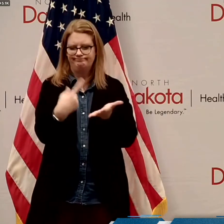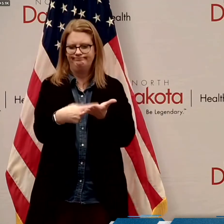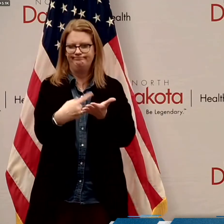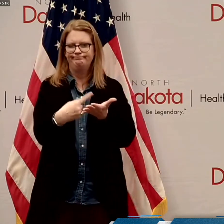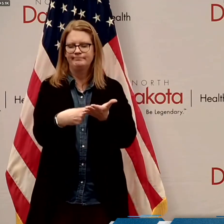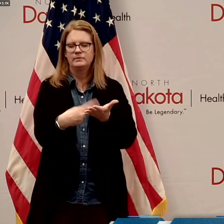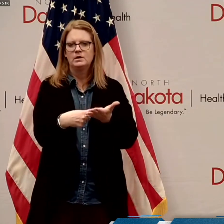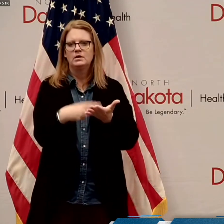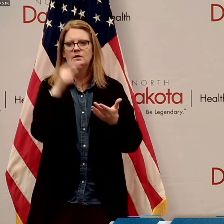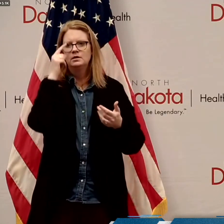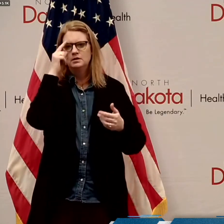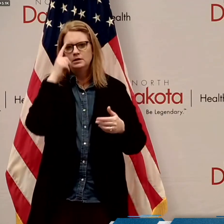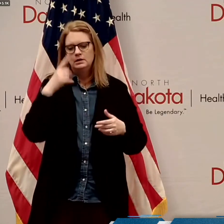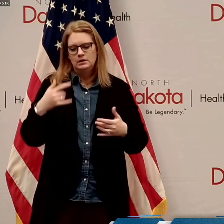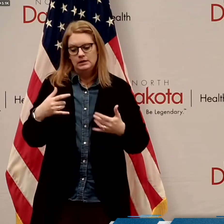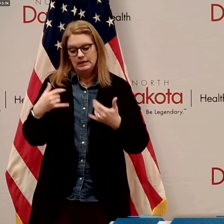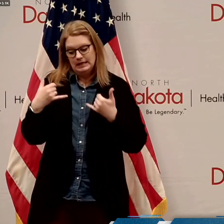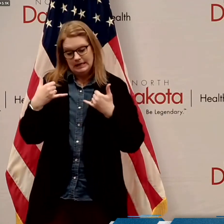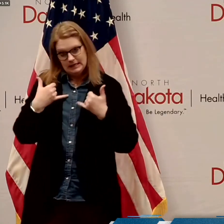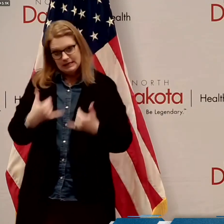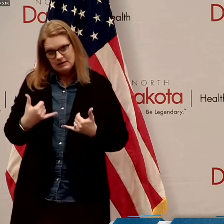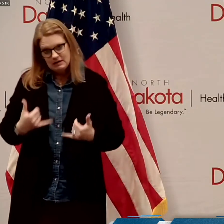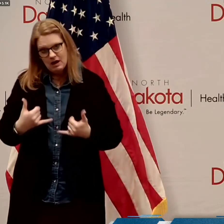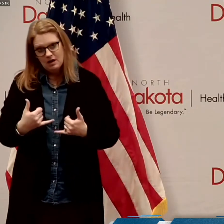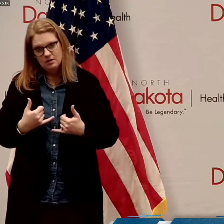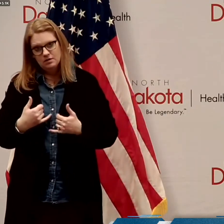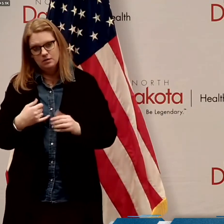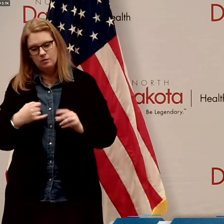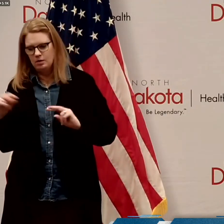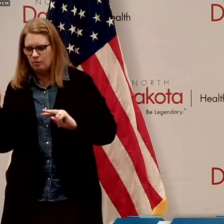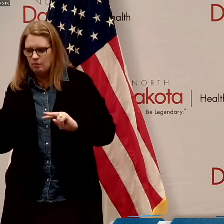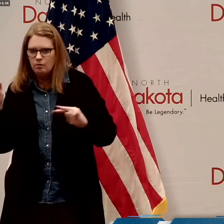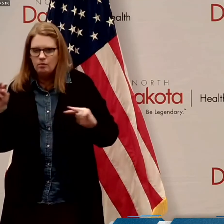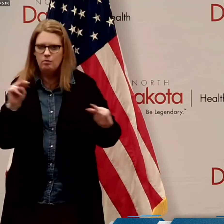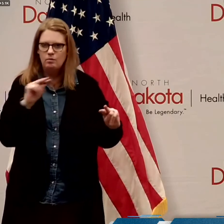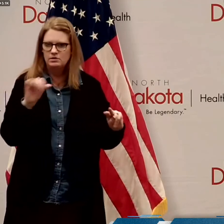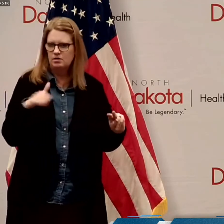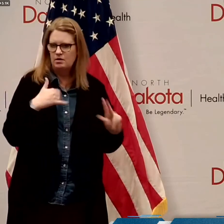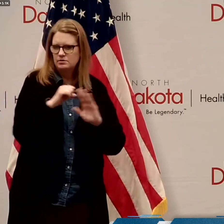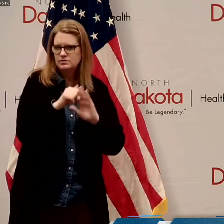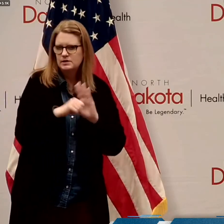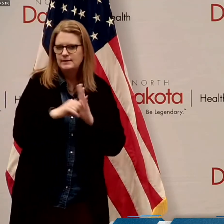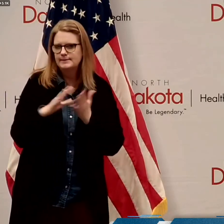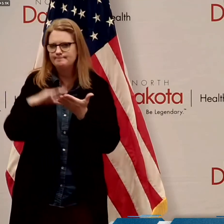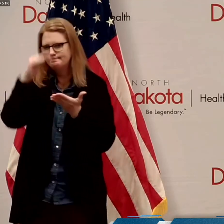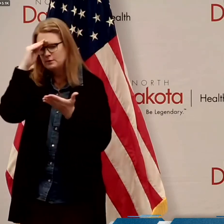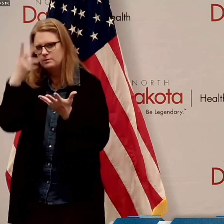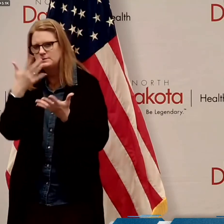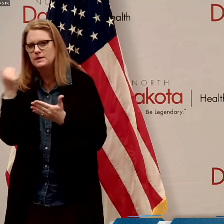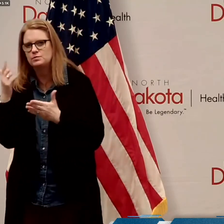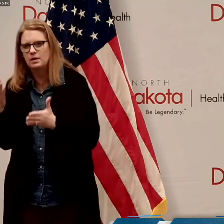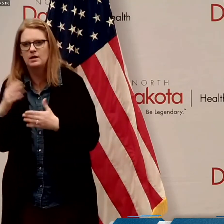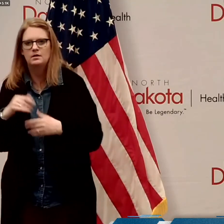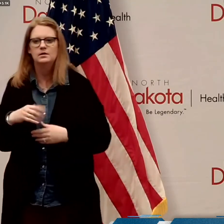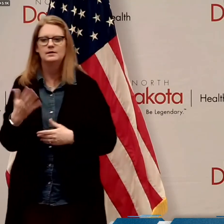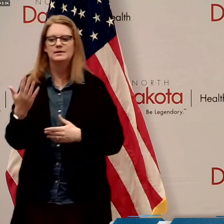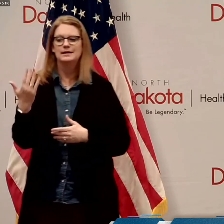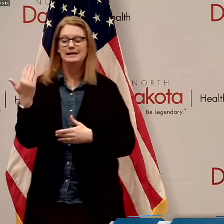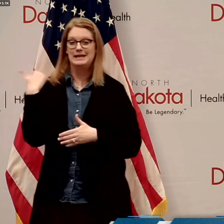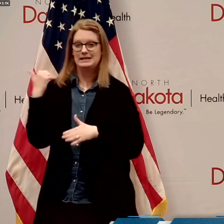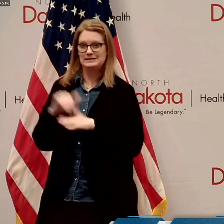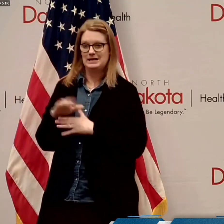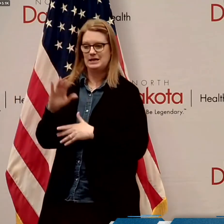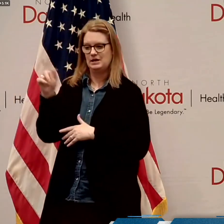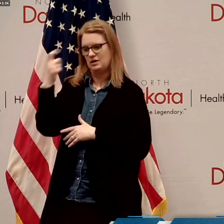intention right now is to continue to learn best practices from other states. I did receive a phone call from Governor Walz late last